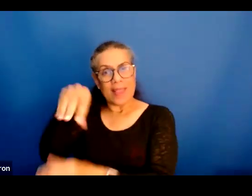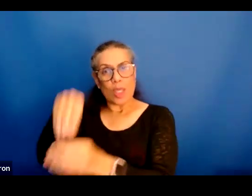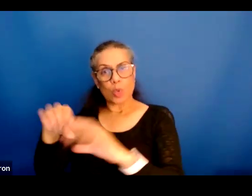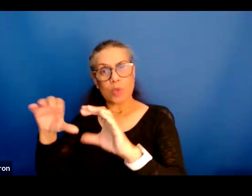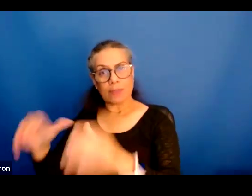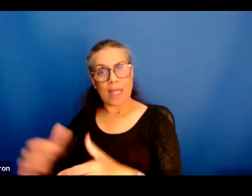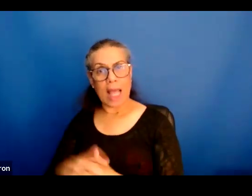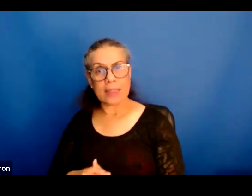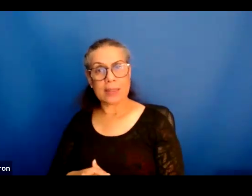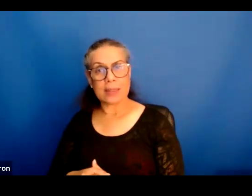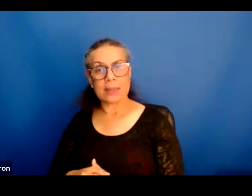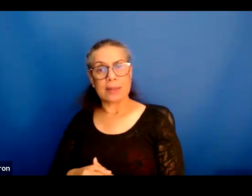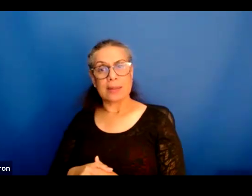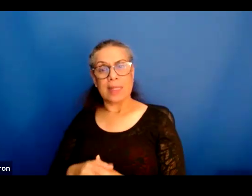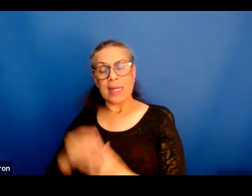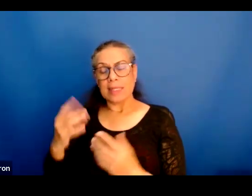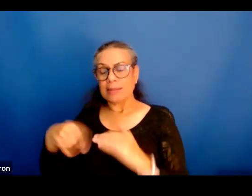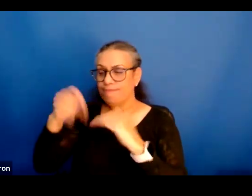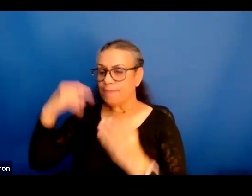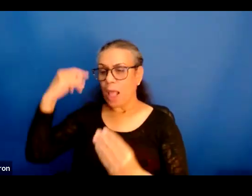really thoughtful